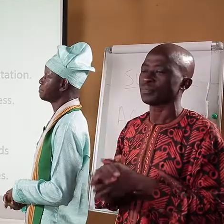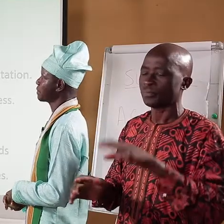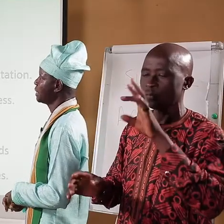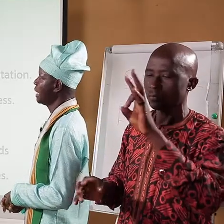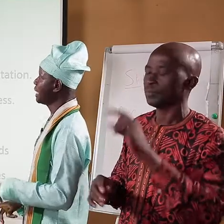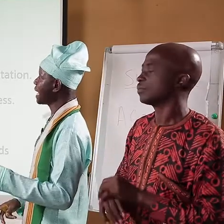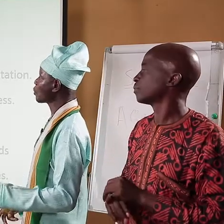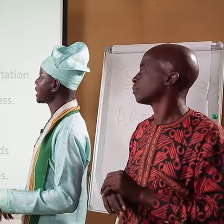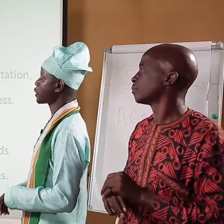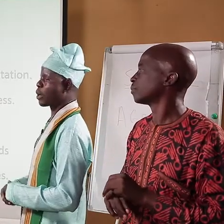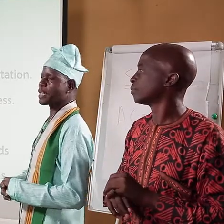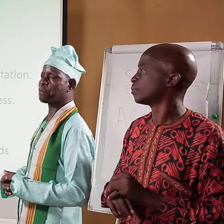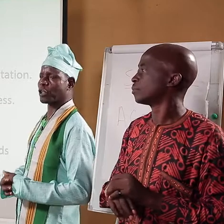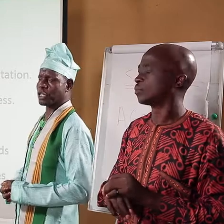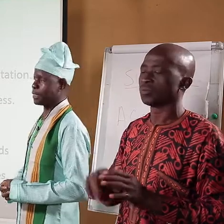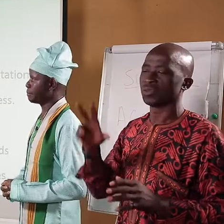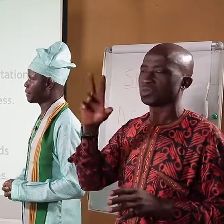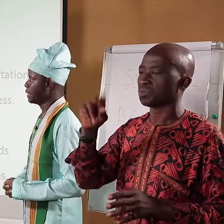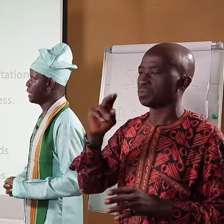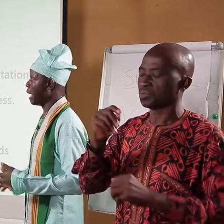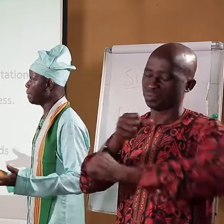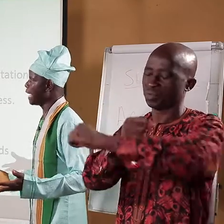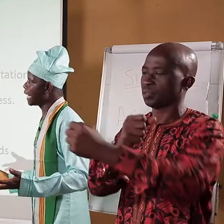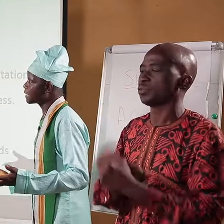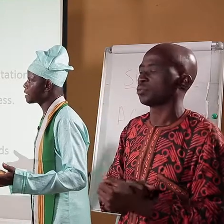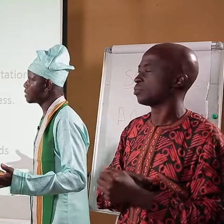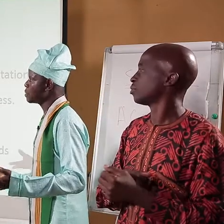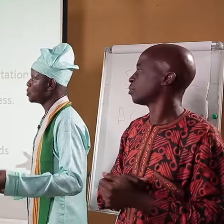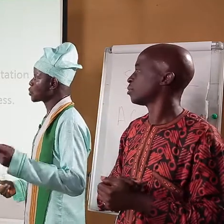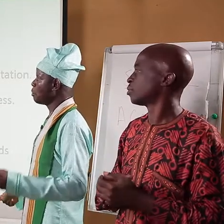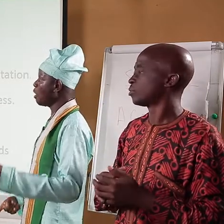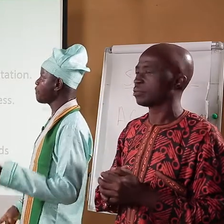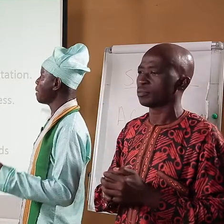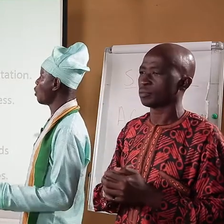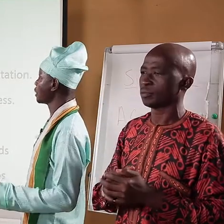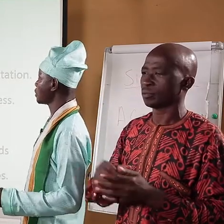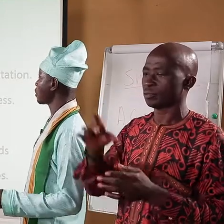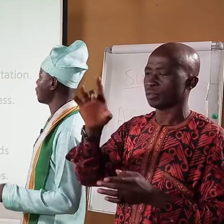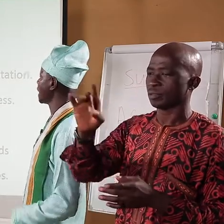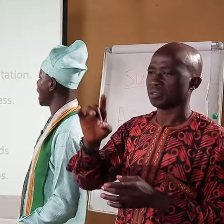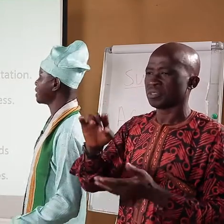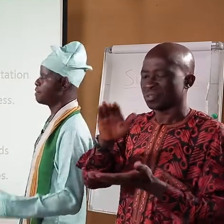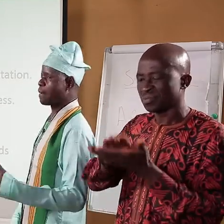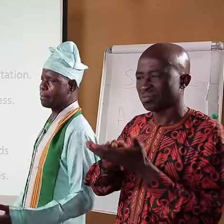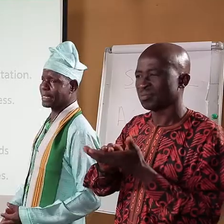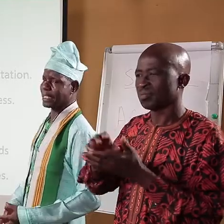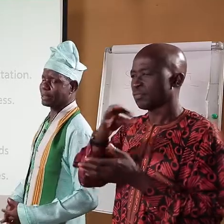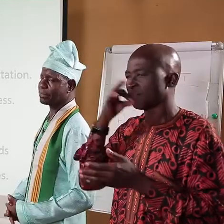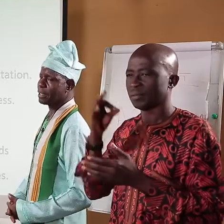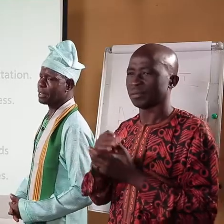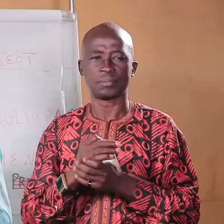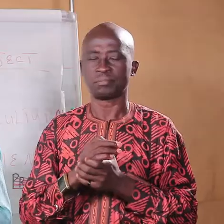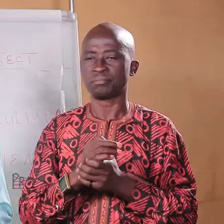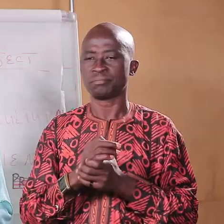7, inadequate insurance policy. Number 8, small farm holdings of land